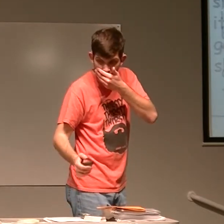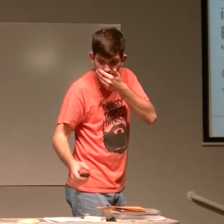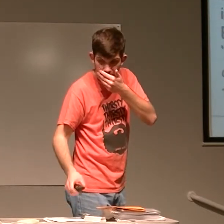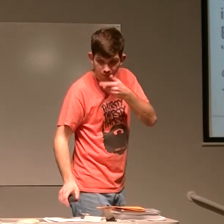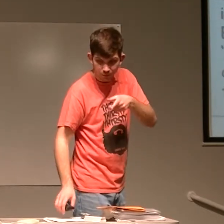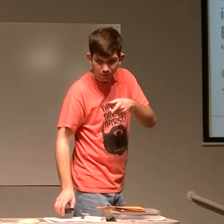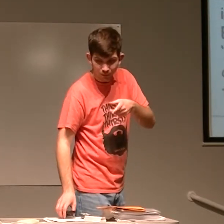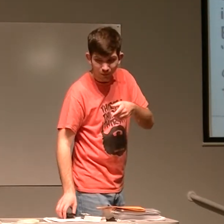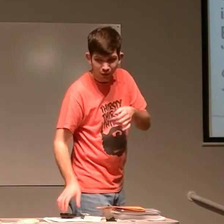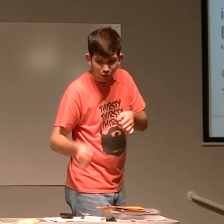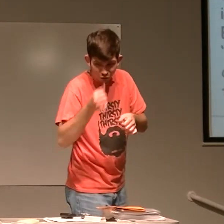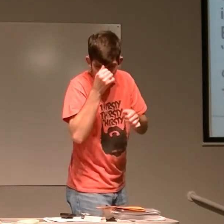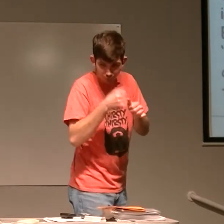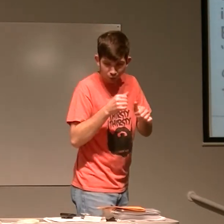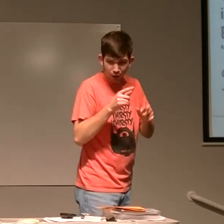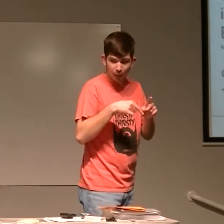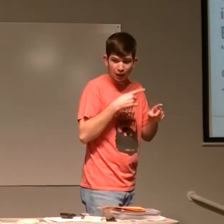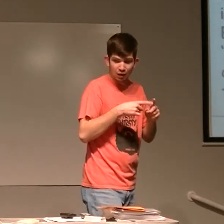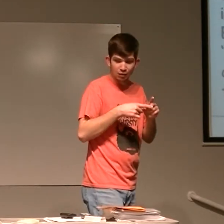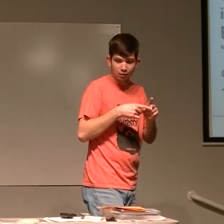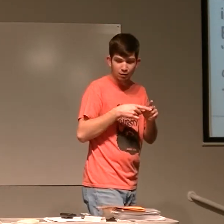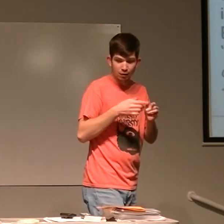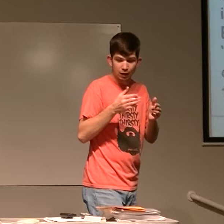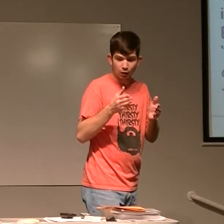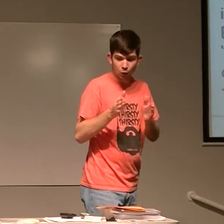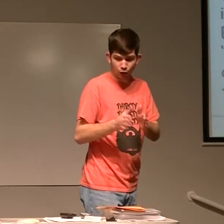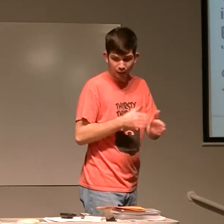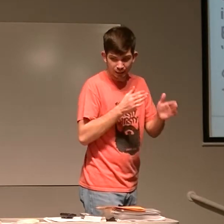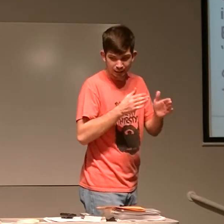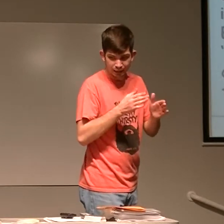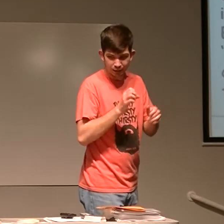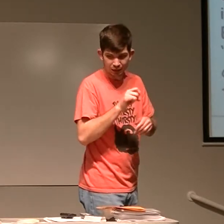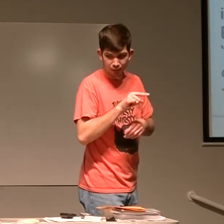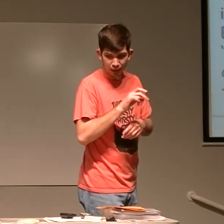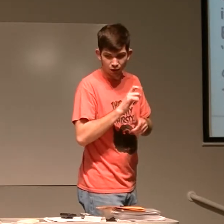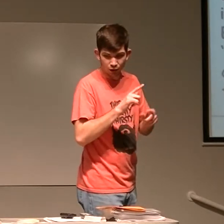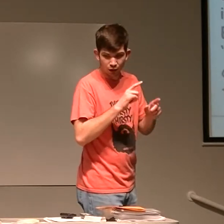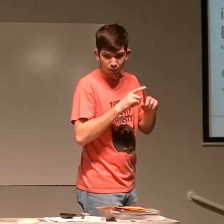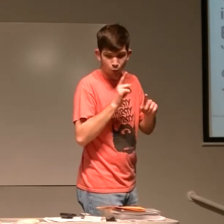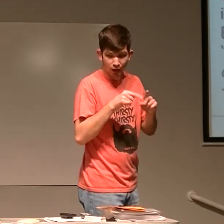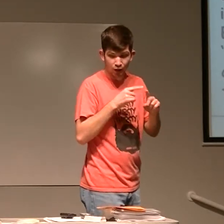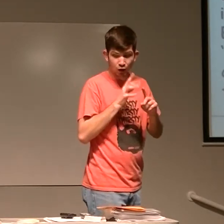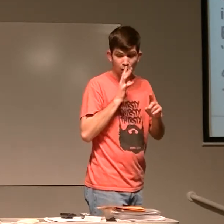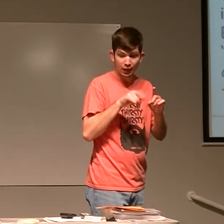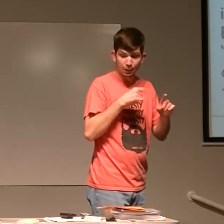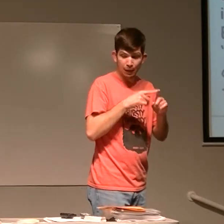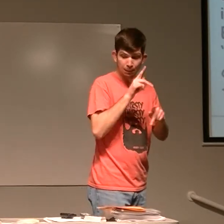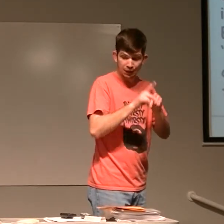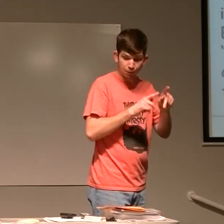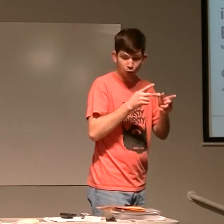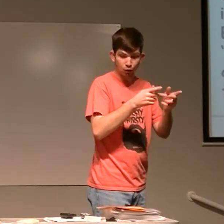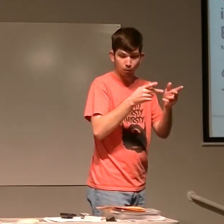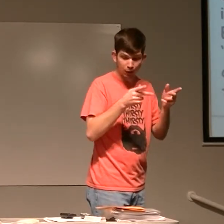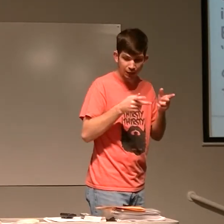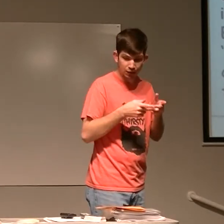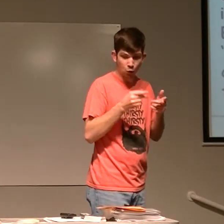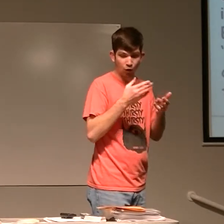saying. Remember about organizing spattle when talking about people, place, or